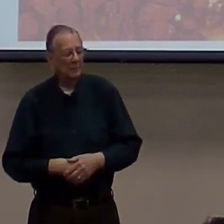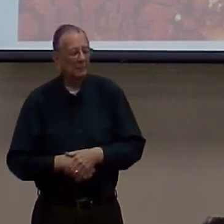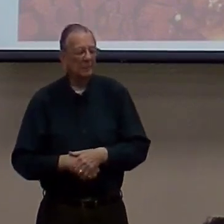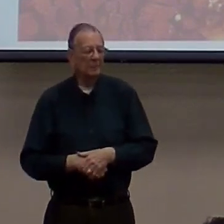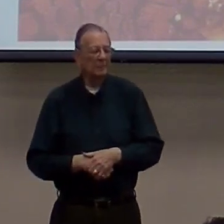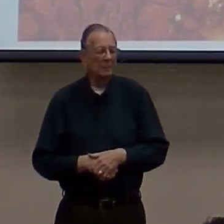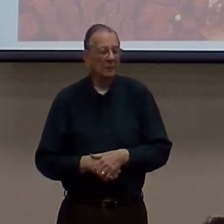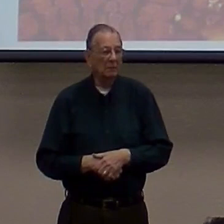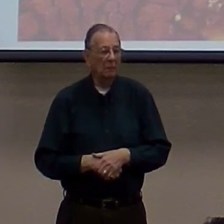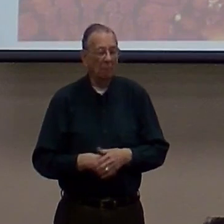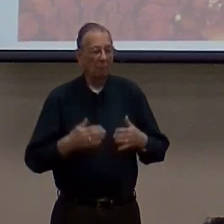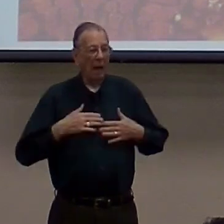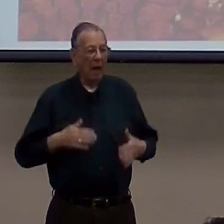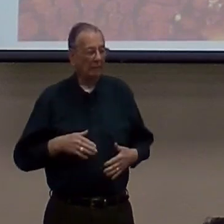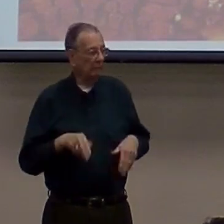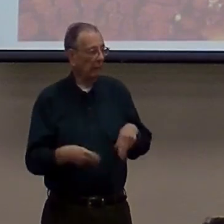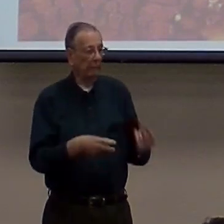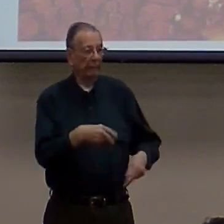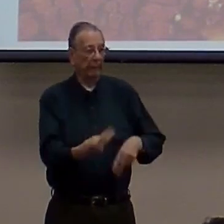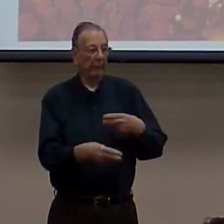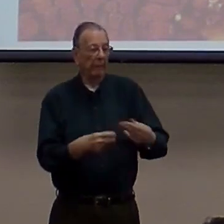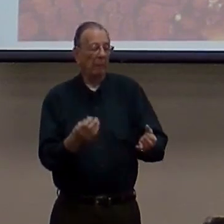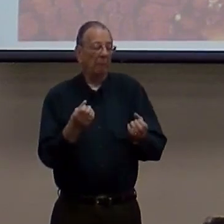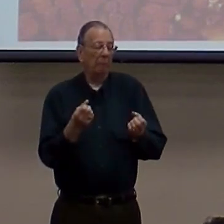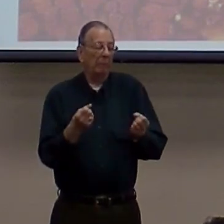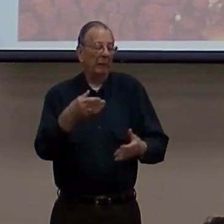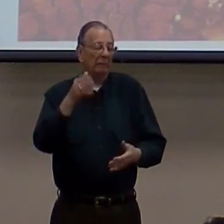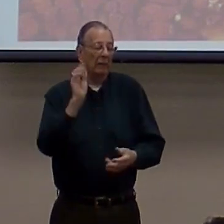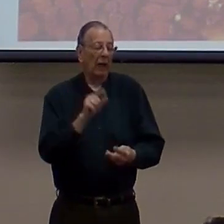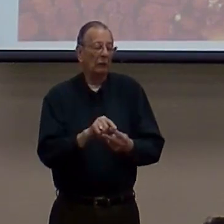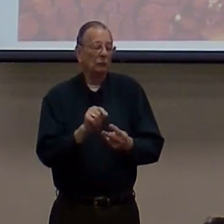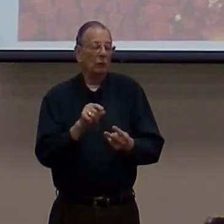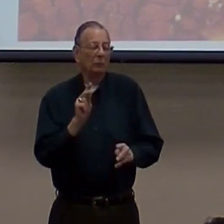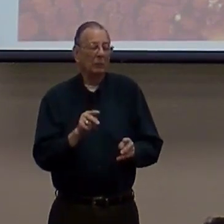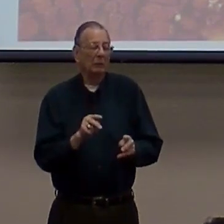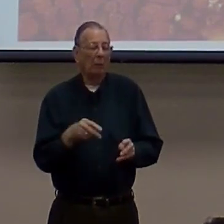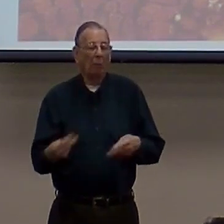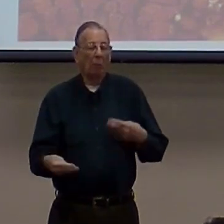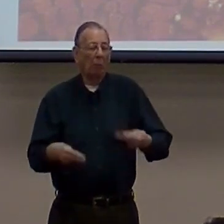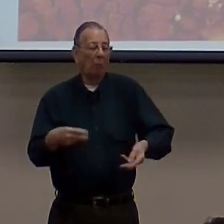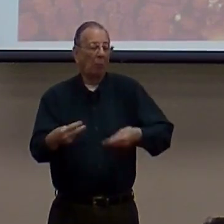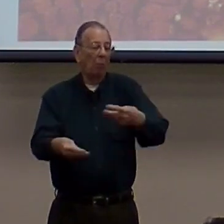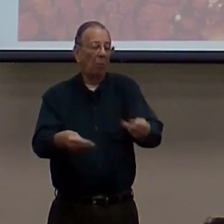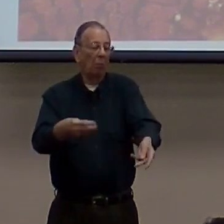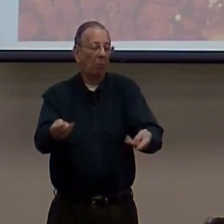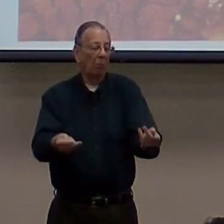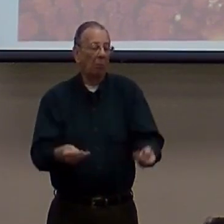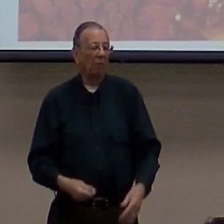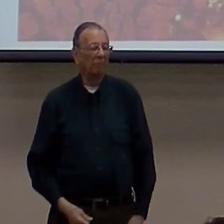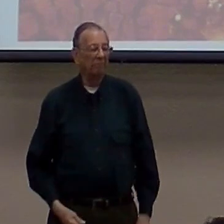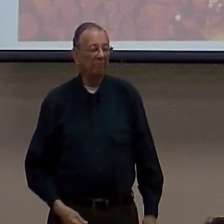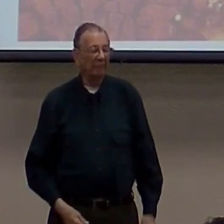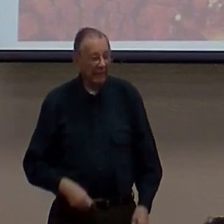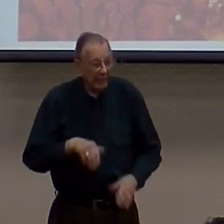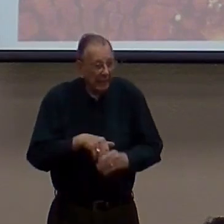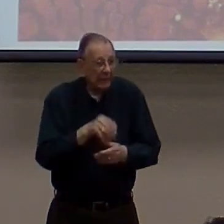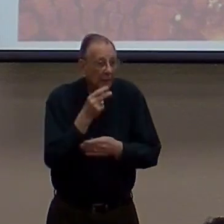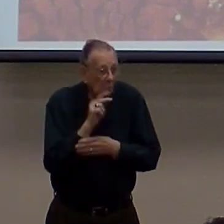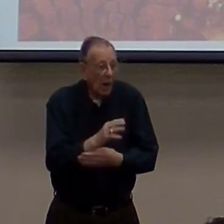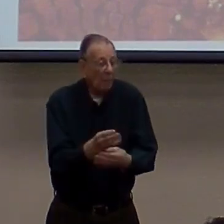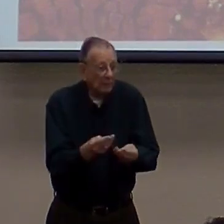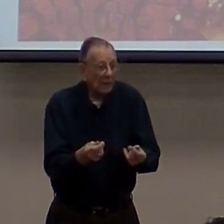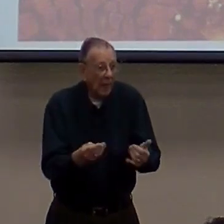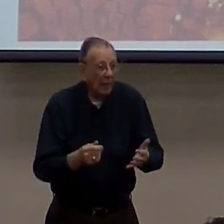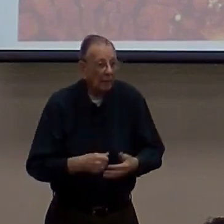and the dead bodies of many of God's chosen people lying on the ground in the promised land.